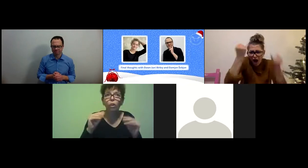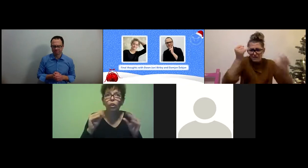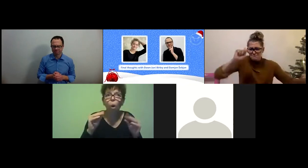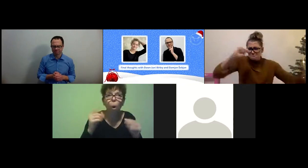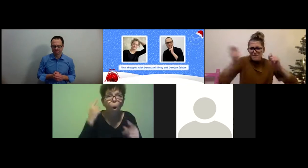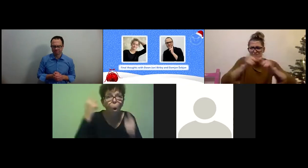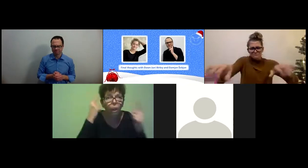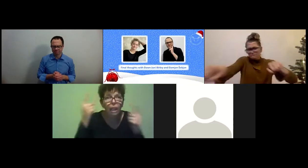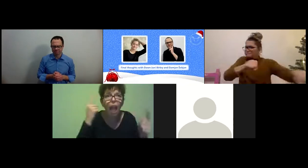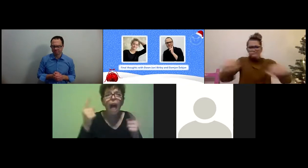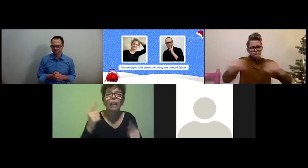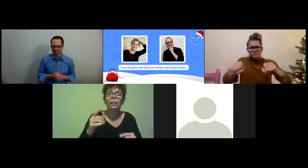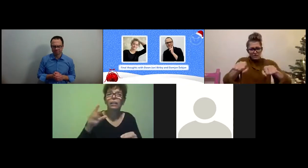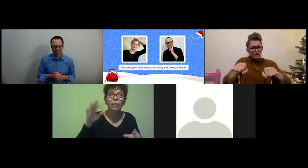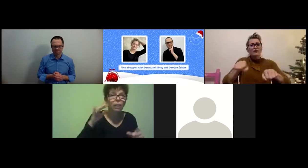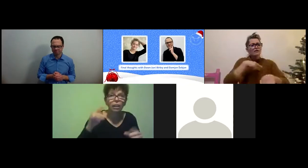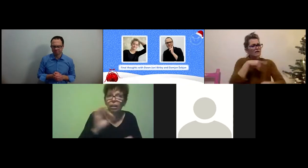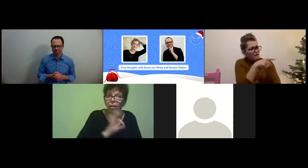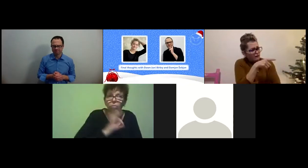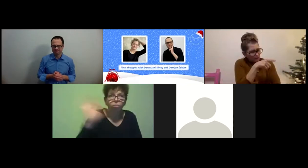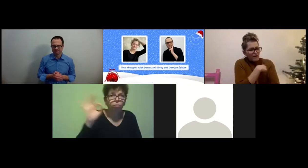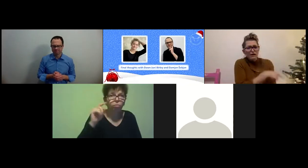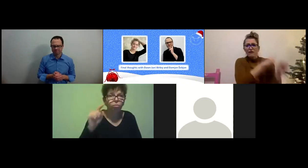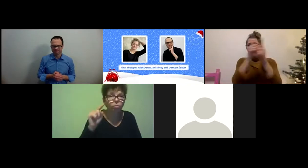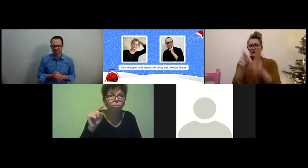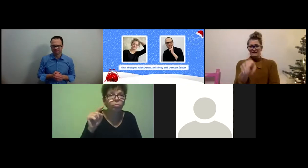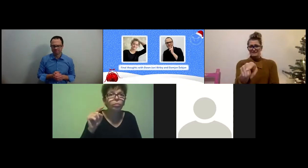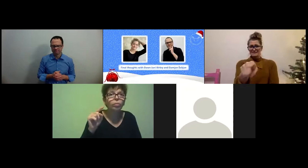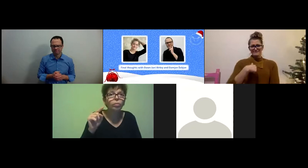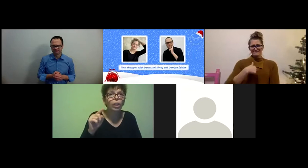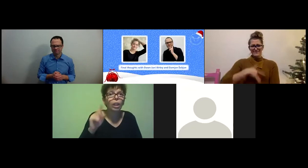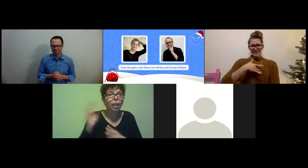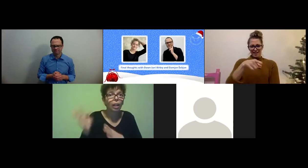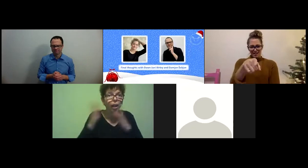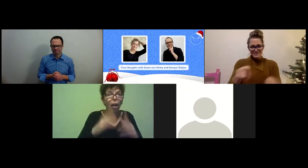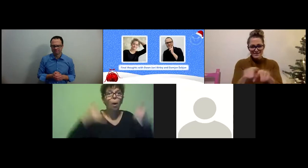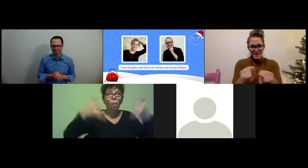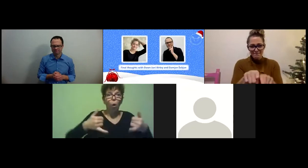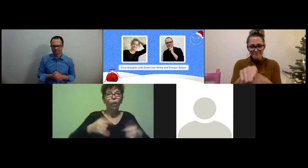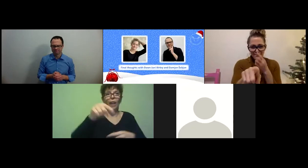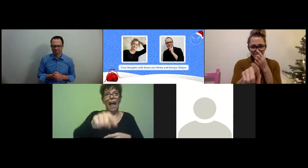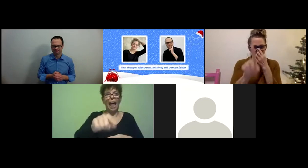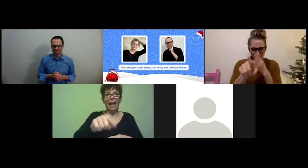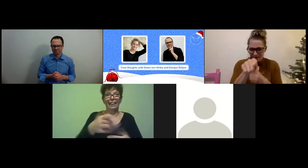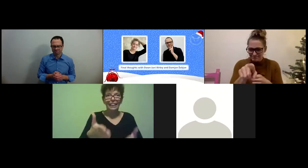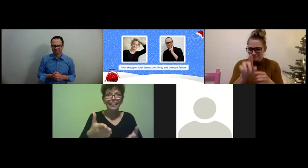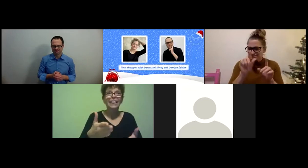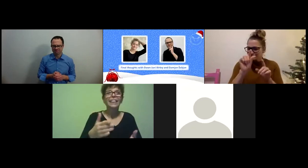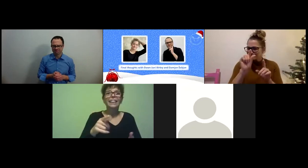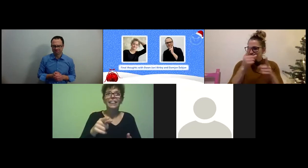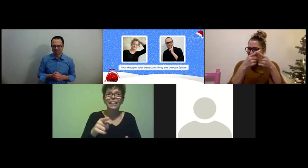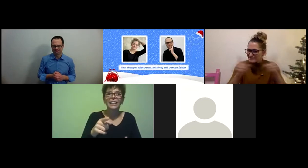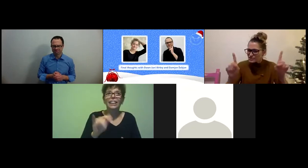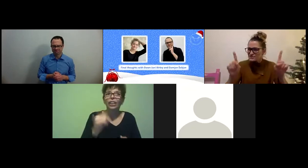they, so many great ideas, really mind-blowing ideas. I feel like this is actually a